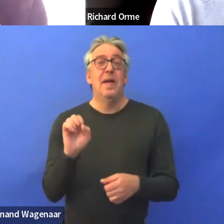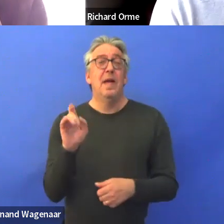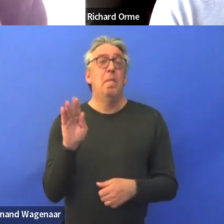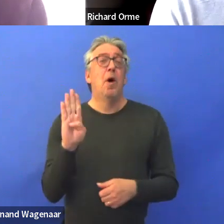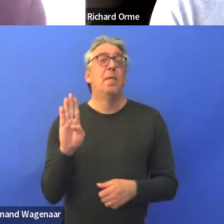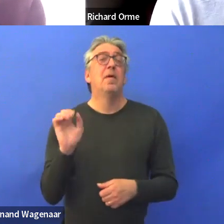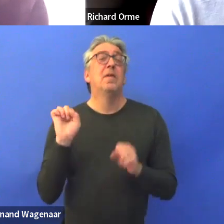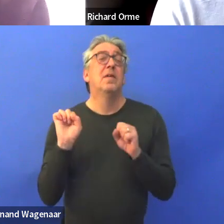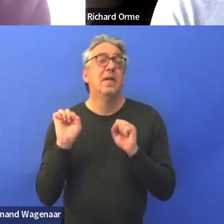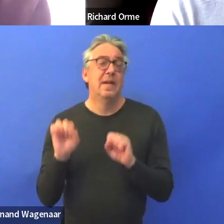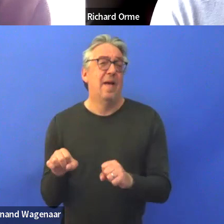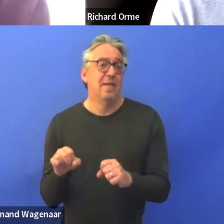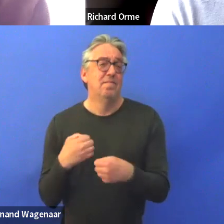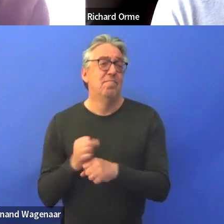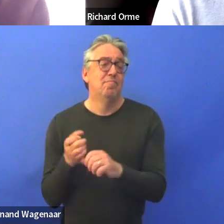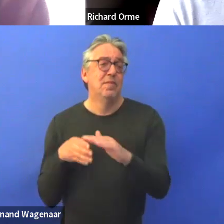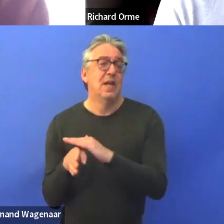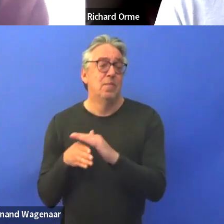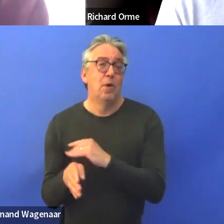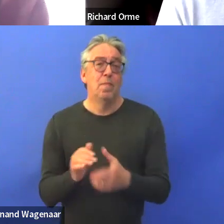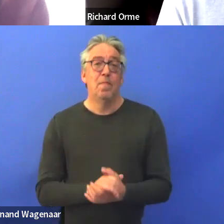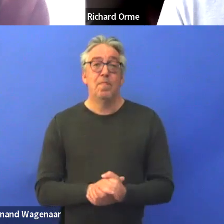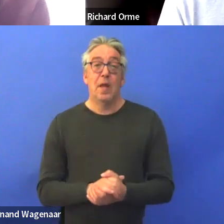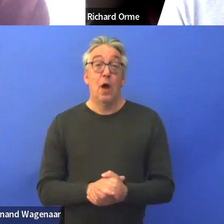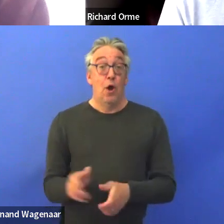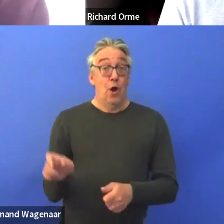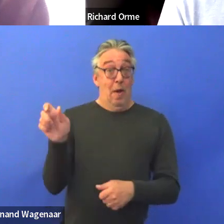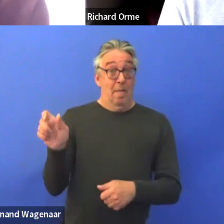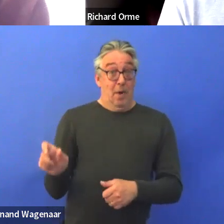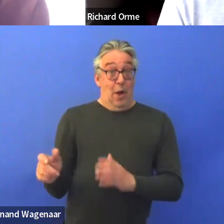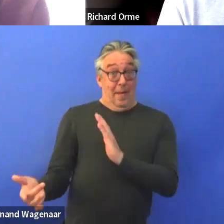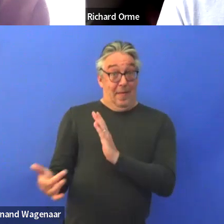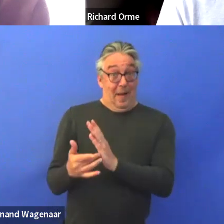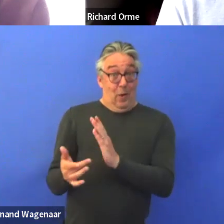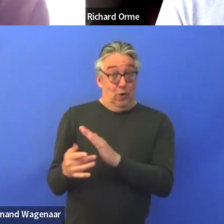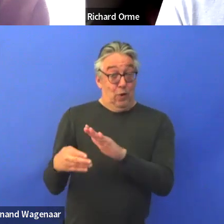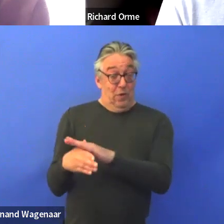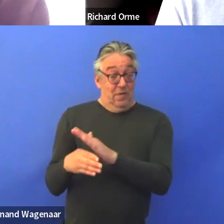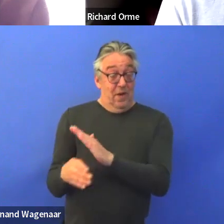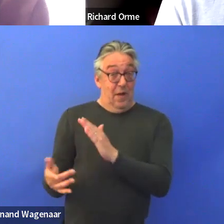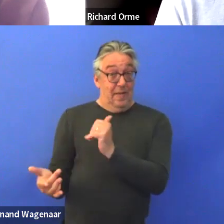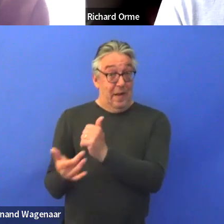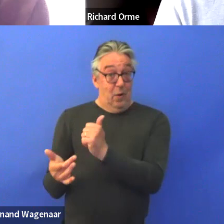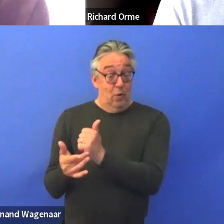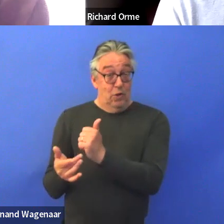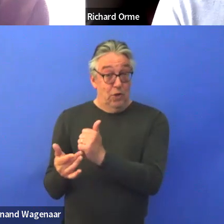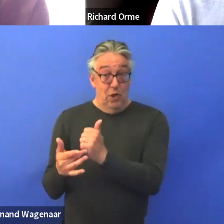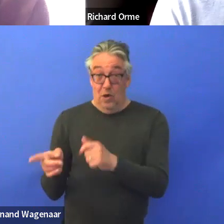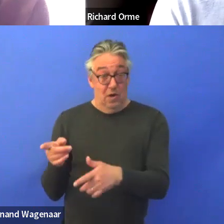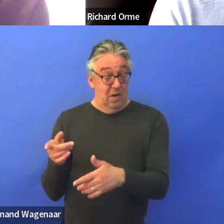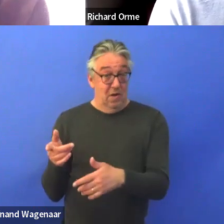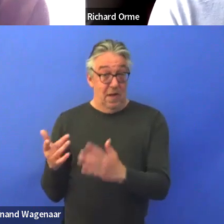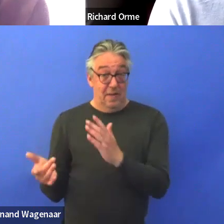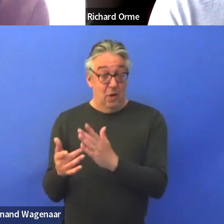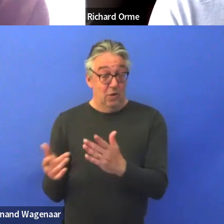EPUB. And then the assistive technologies that people use will work exactly in the same way as people who would read a table on